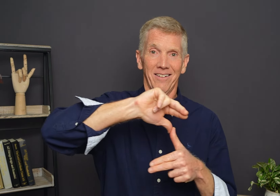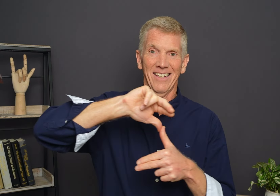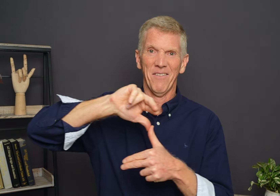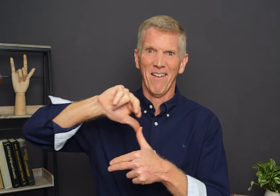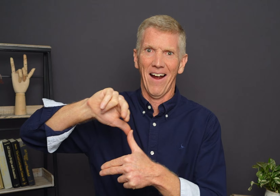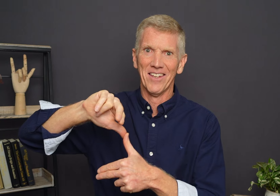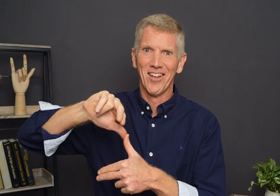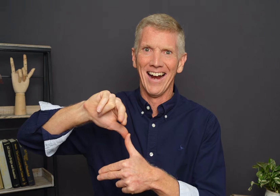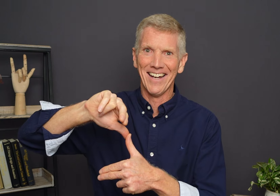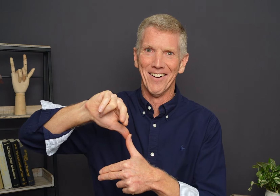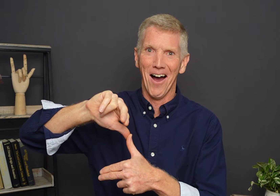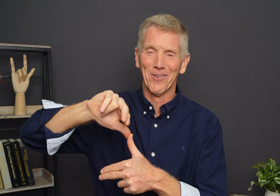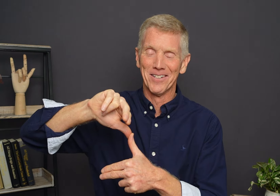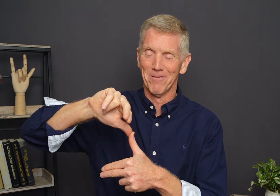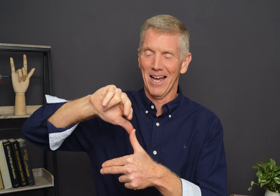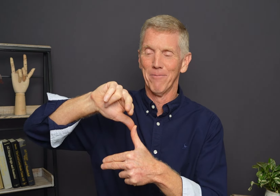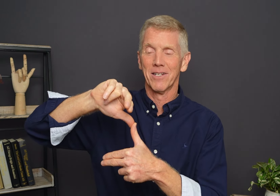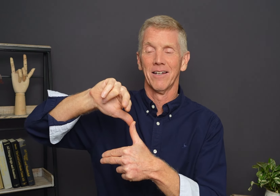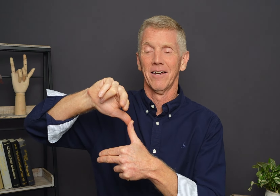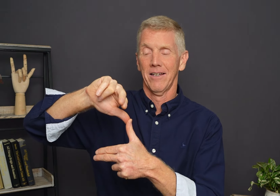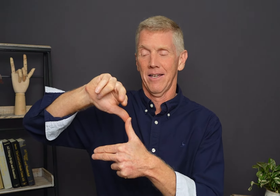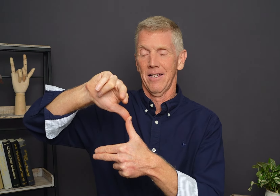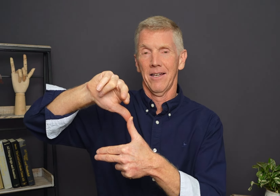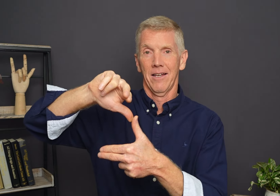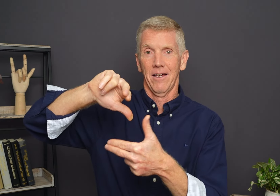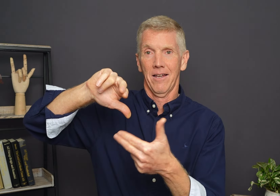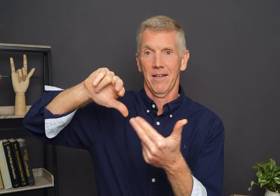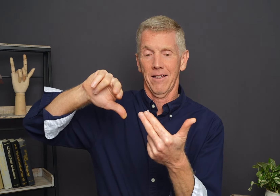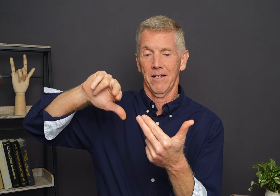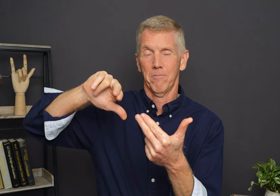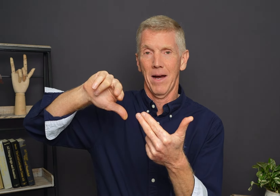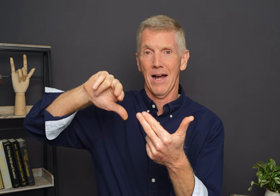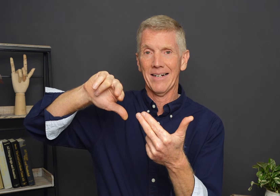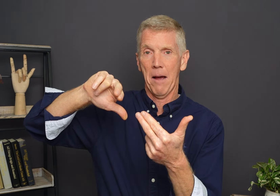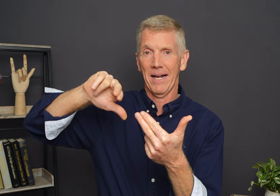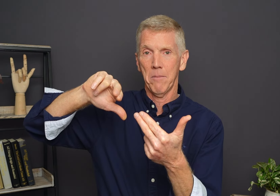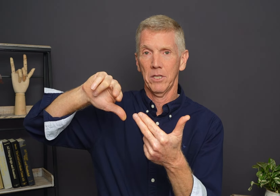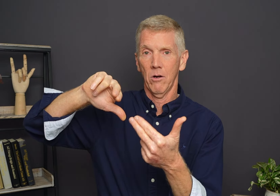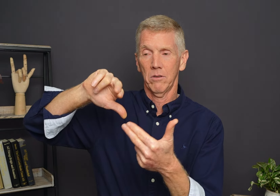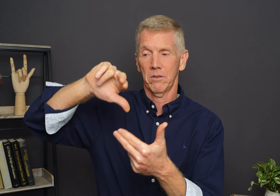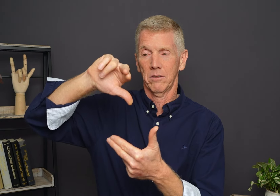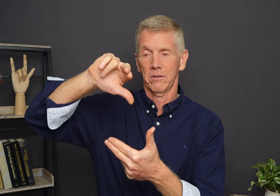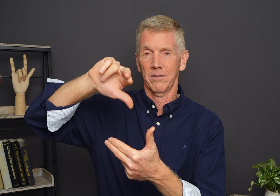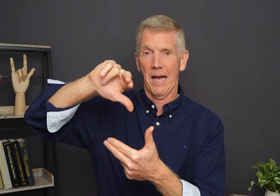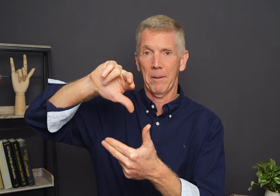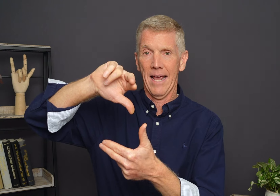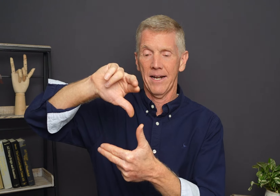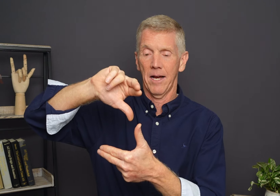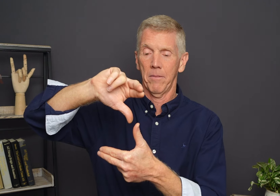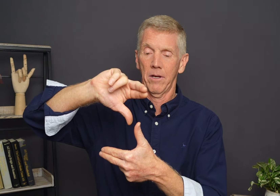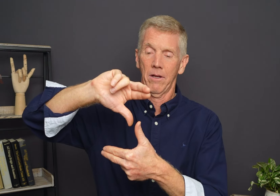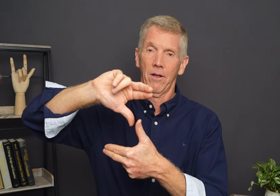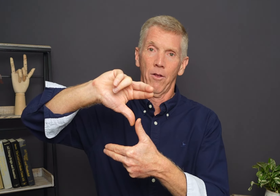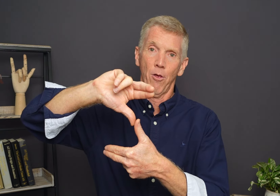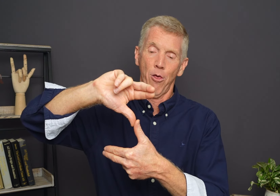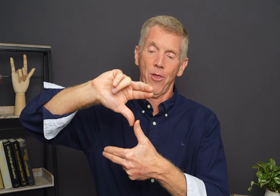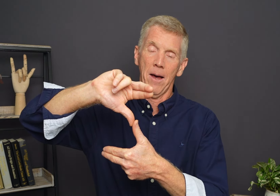even I find this sign kind of awkward sometimes. My non-dominant hand below, dominant hand up, thumbs